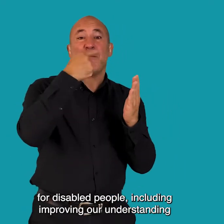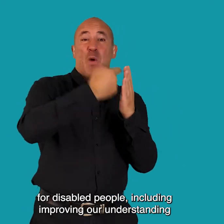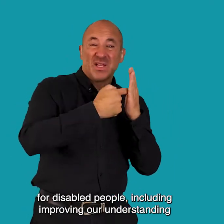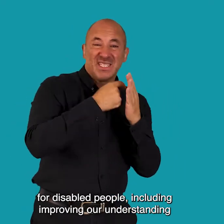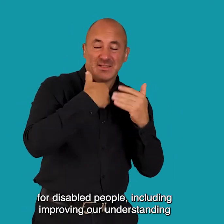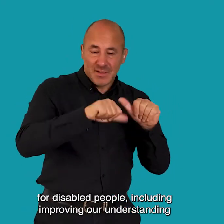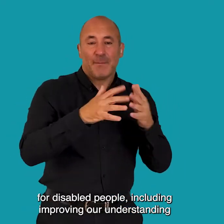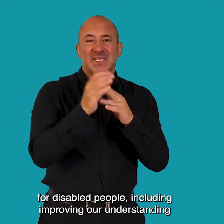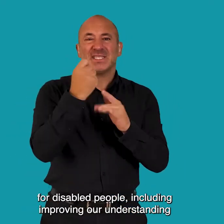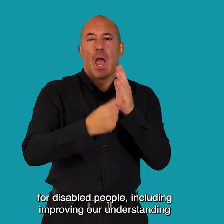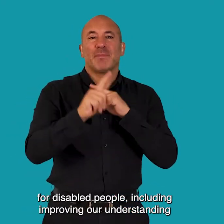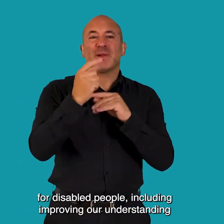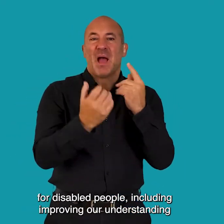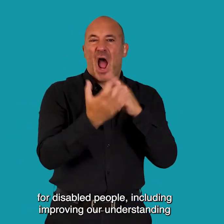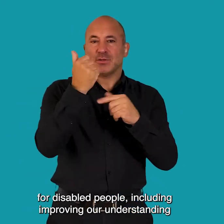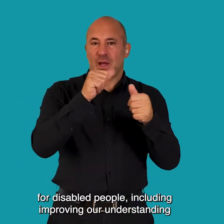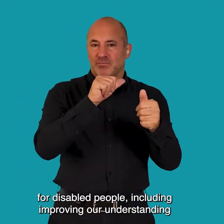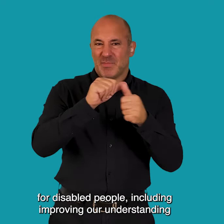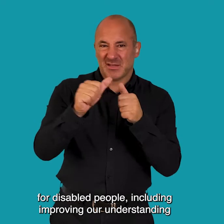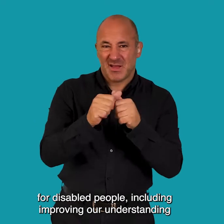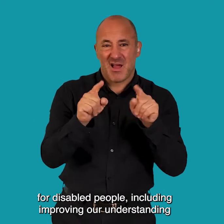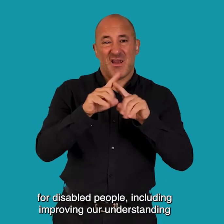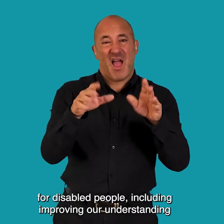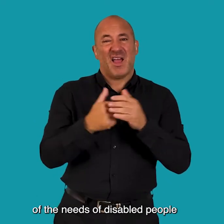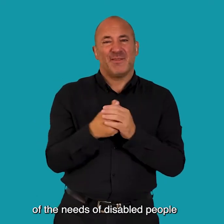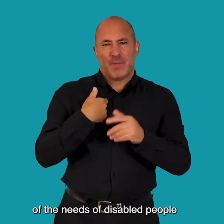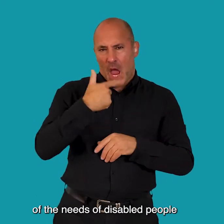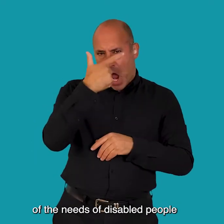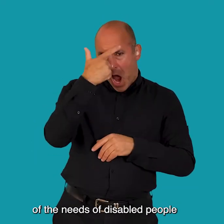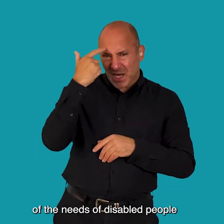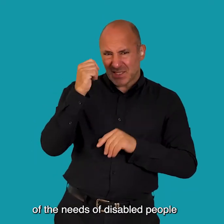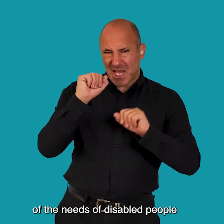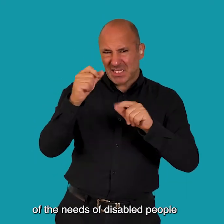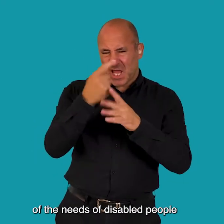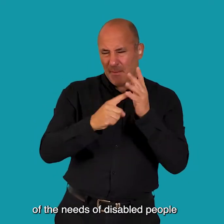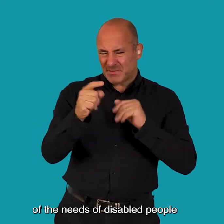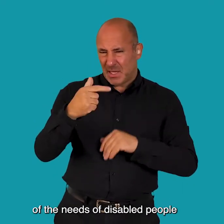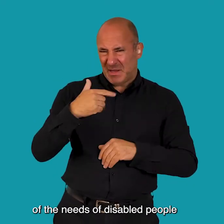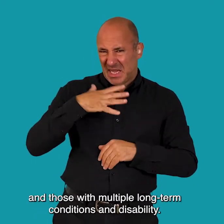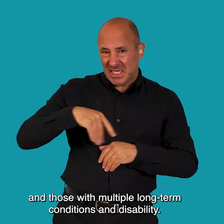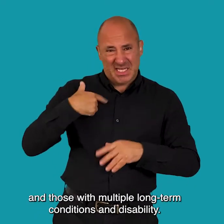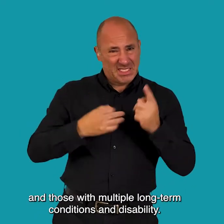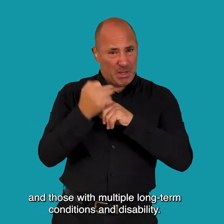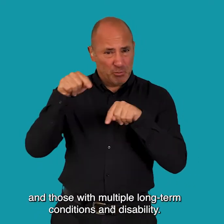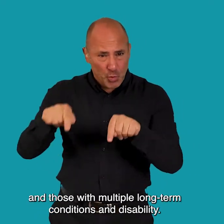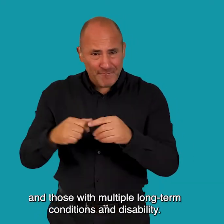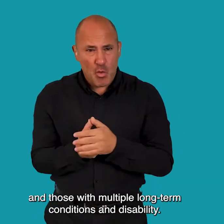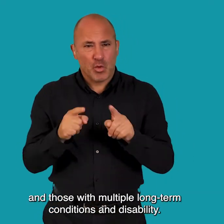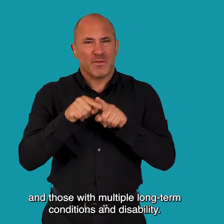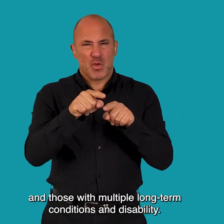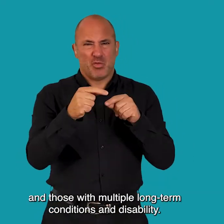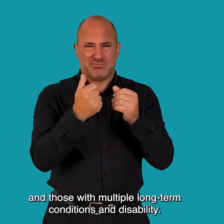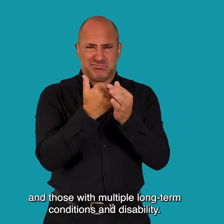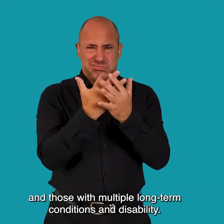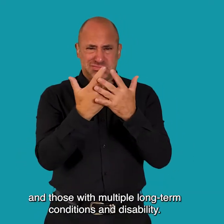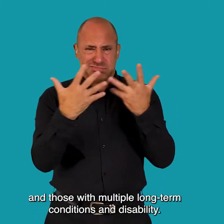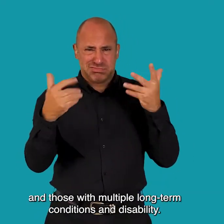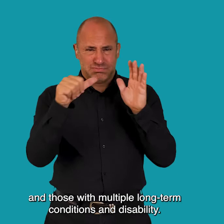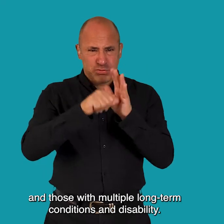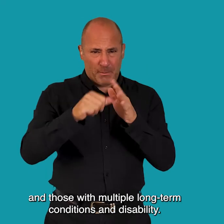people, including improving our understanding of the needs of disabled people and those with multiple long-term conditions